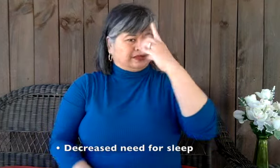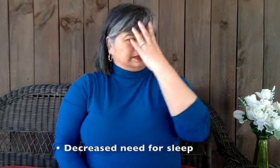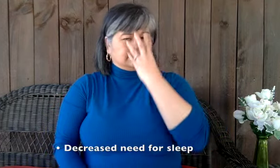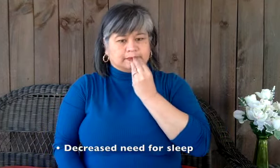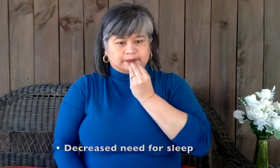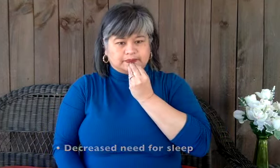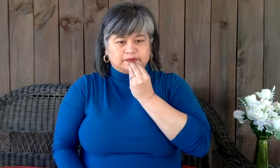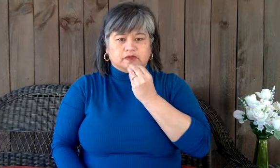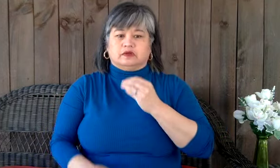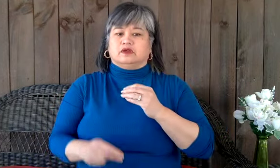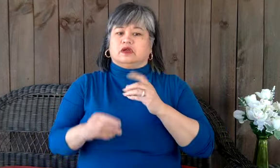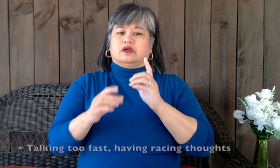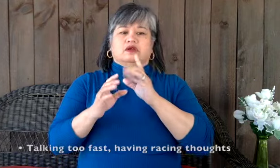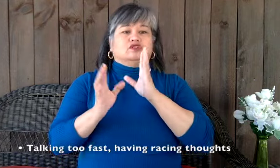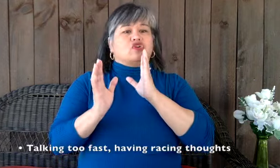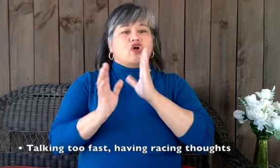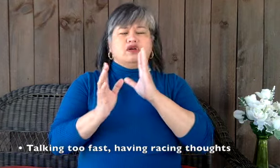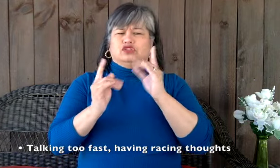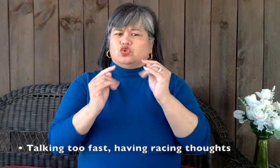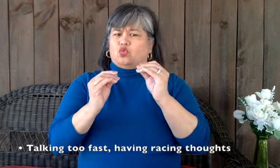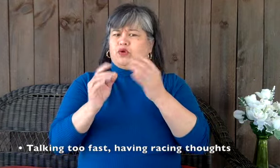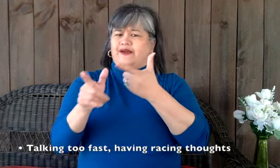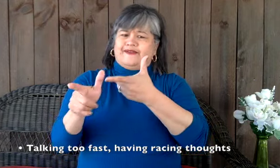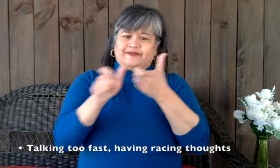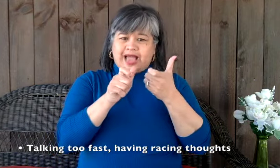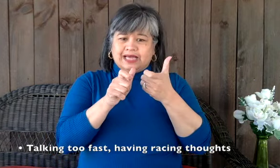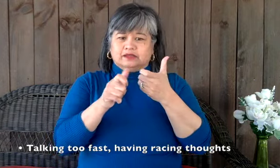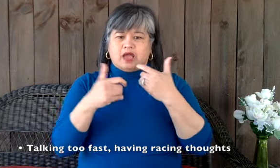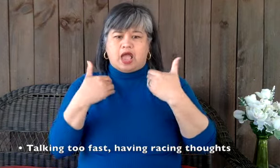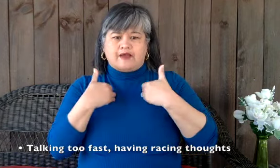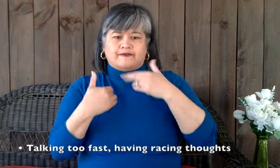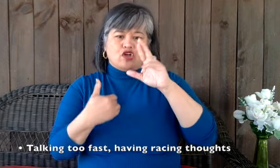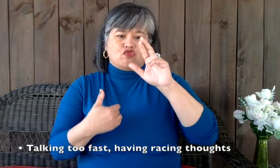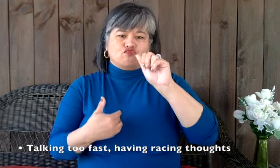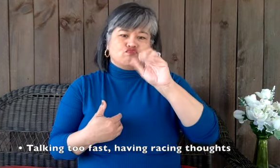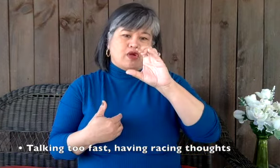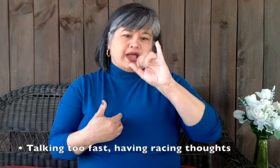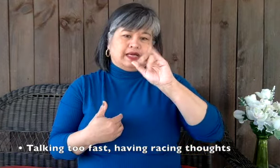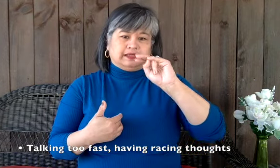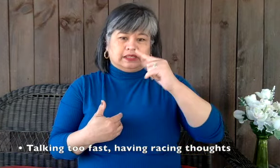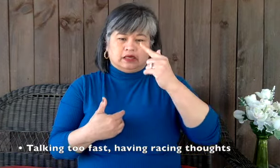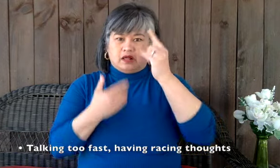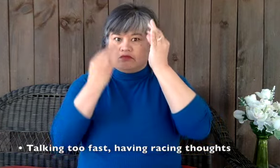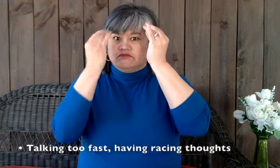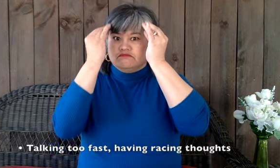decreased need for sleep, talking too fast, having racing thoughts,